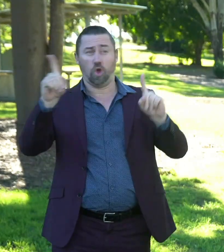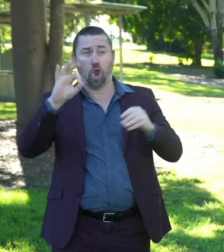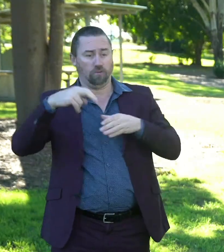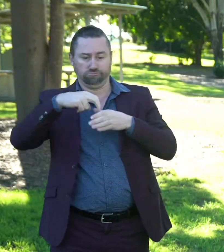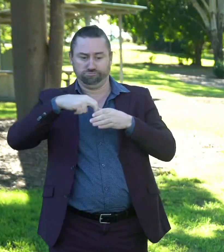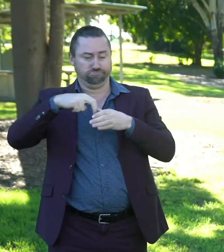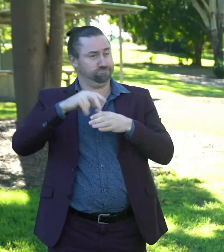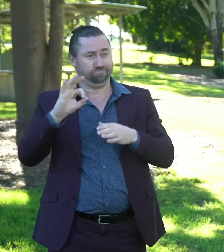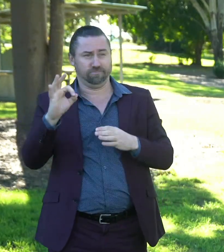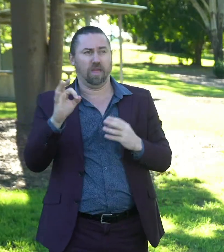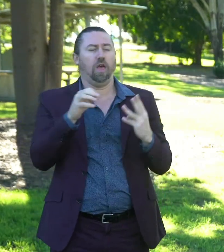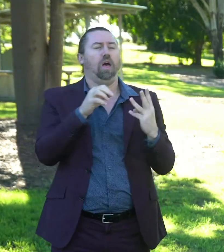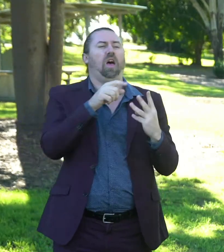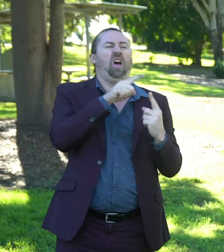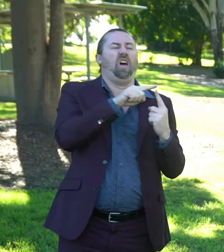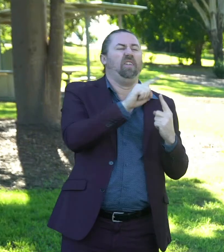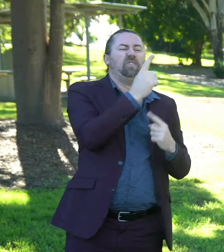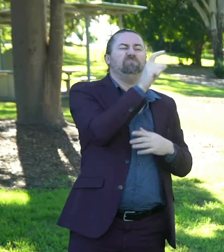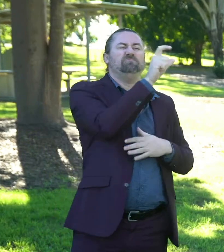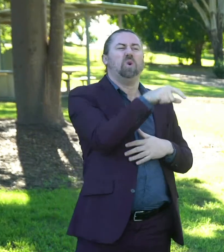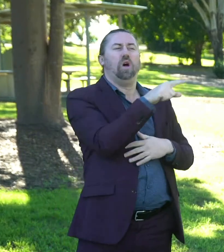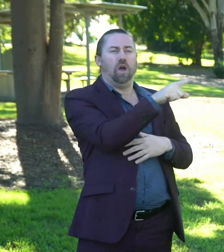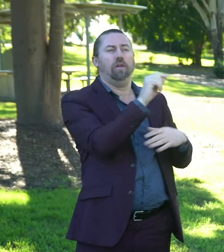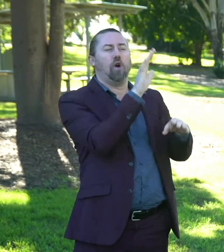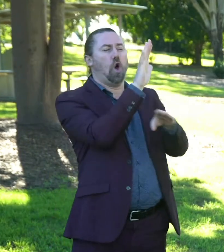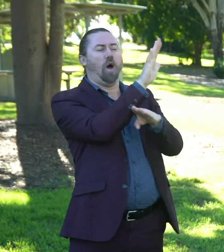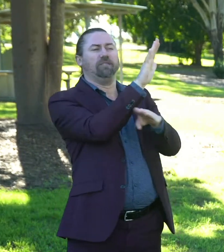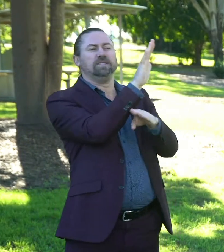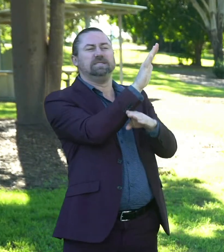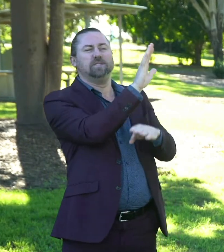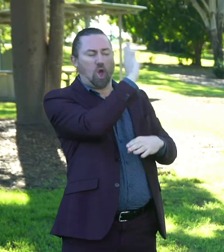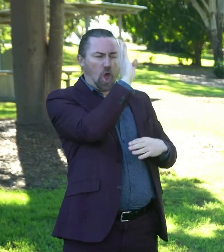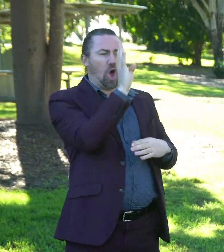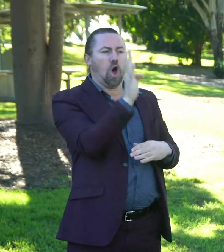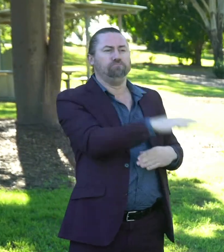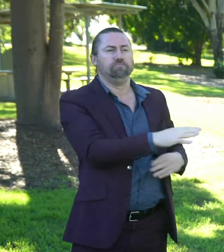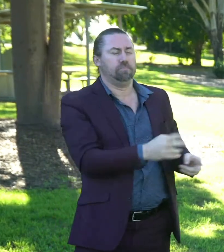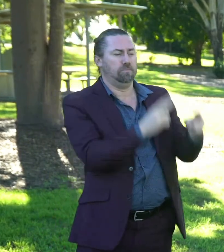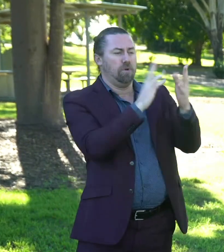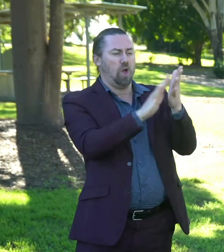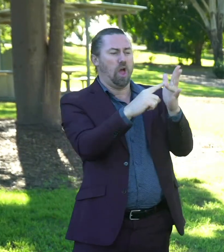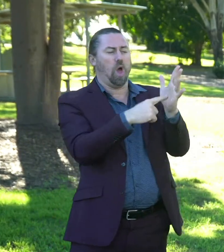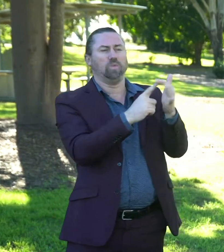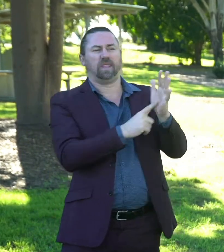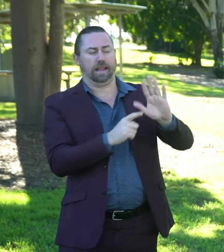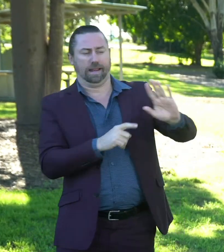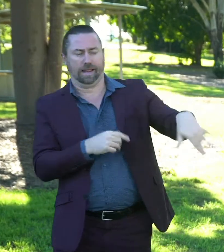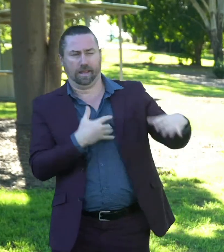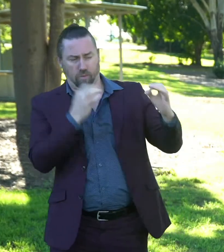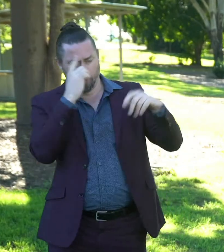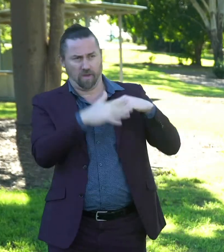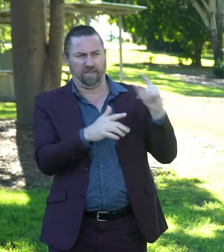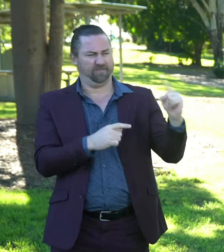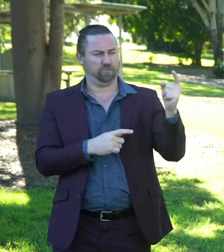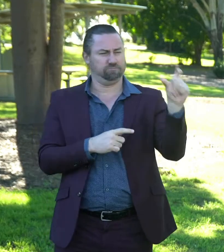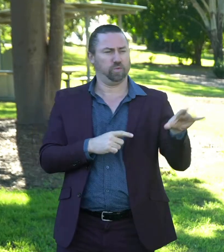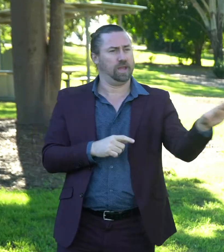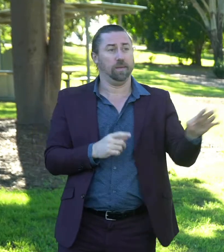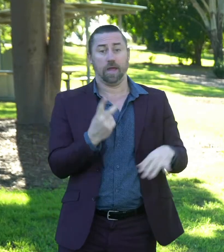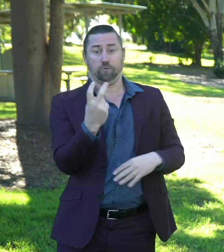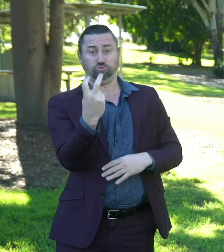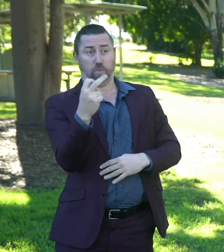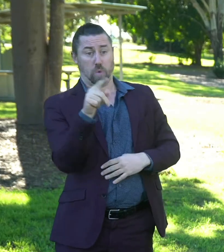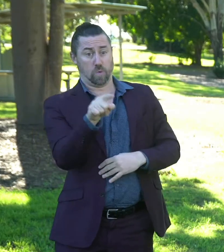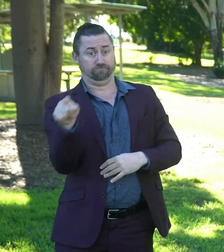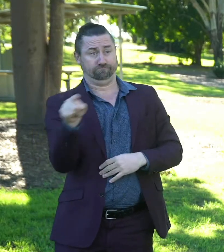quarantine. And the 3rd one detected in an overseas traveller from overseas in hotel quarantine. So I'm